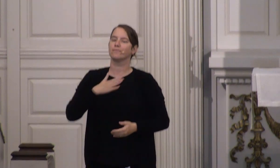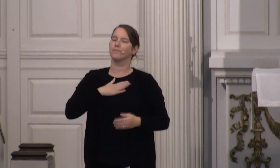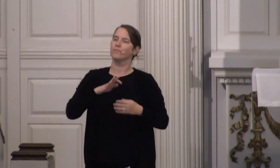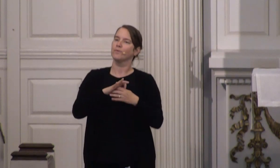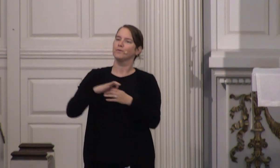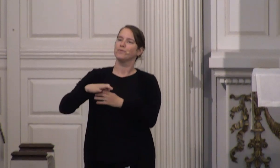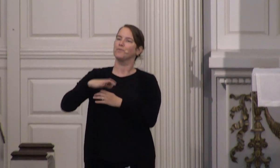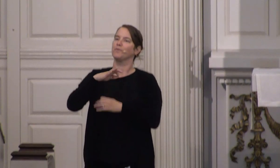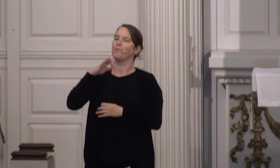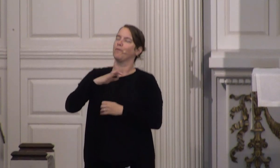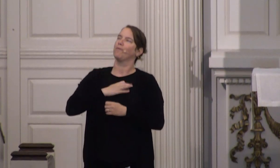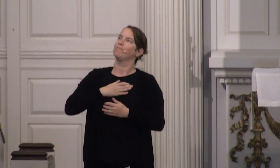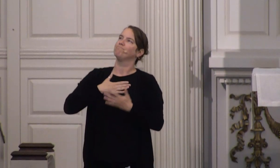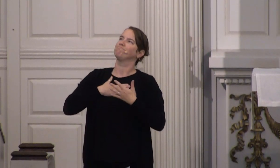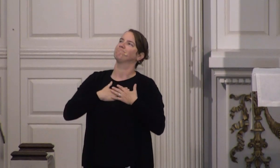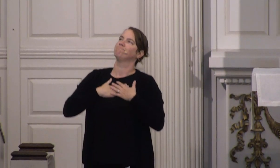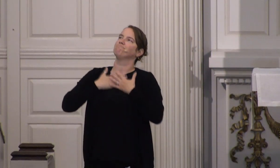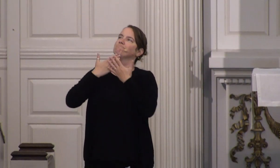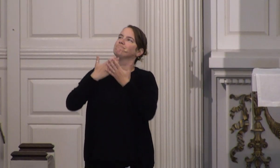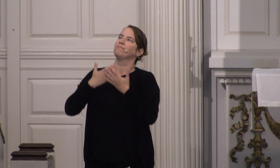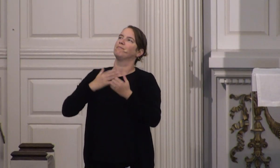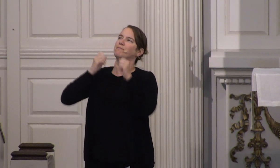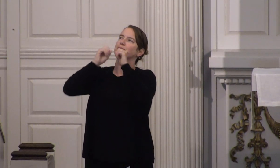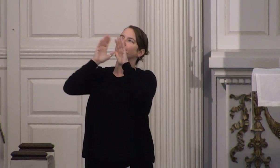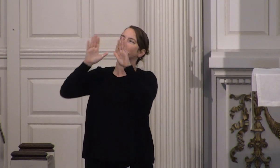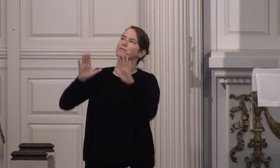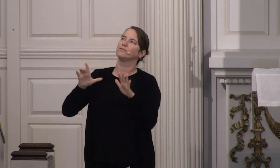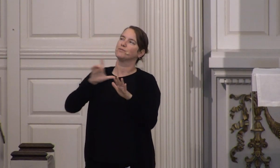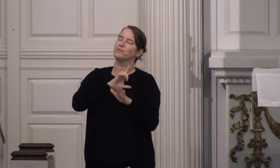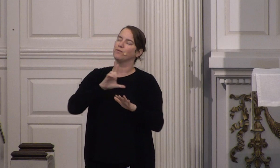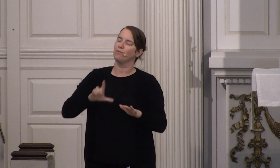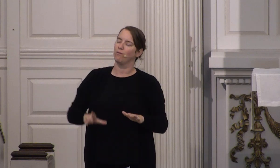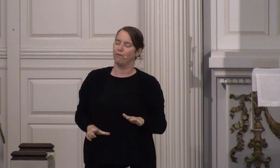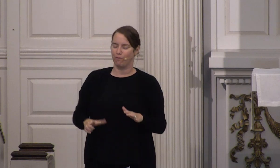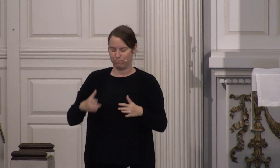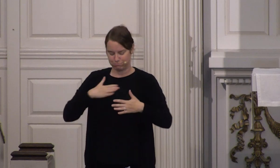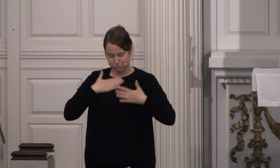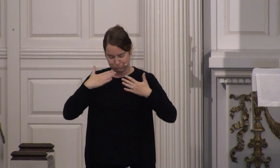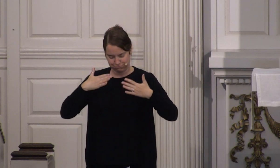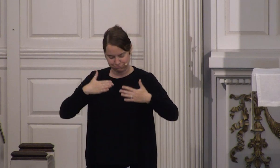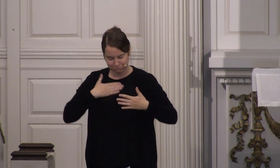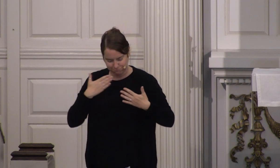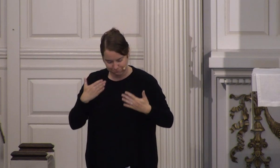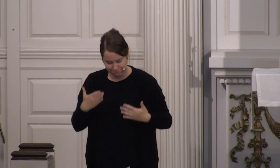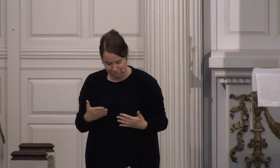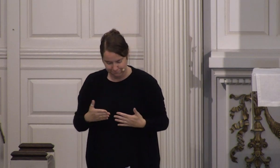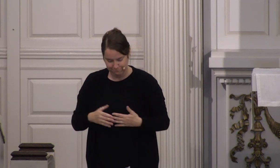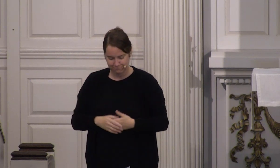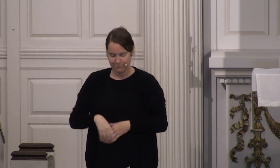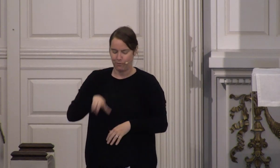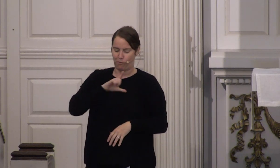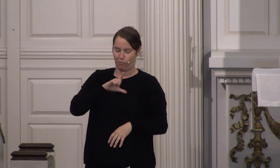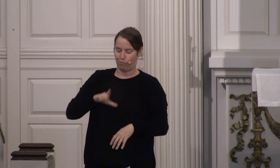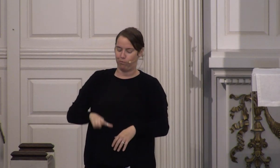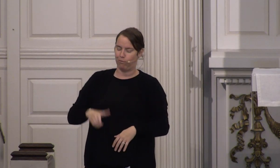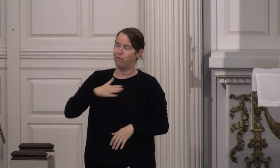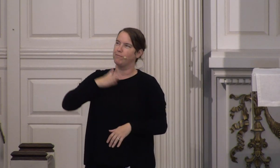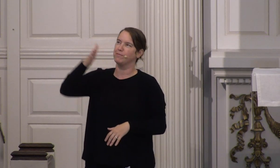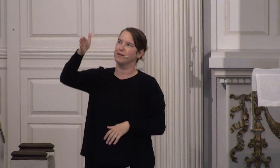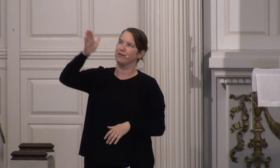Bless the Lord, O my soul. O Lord, my God, you are great